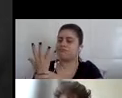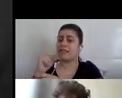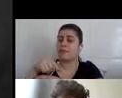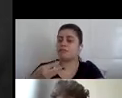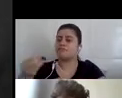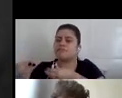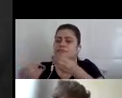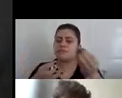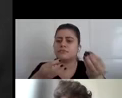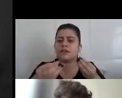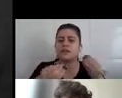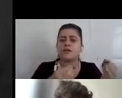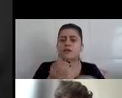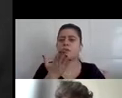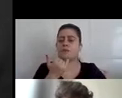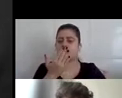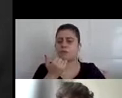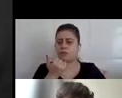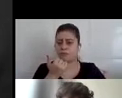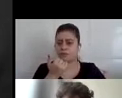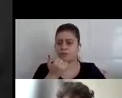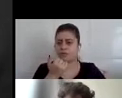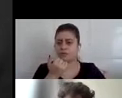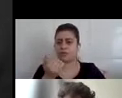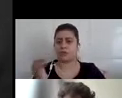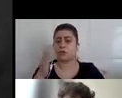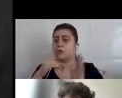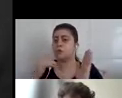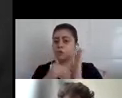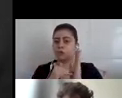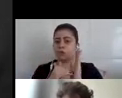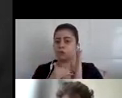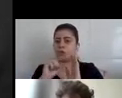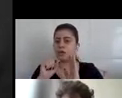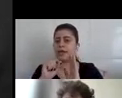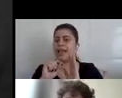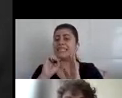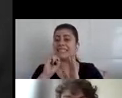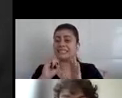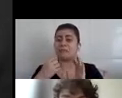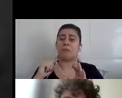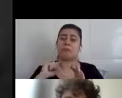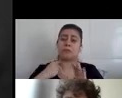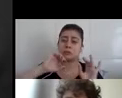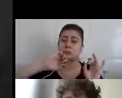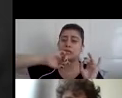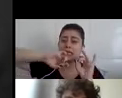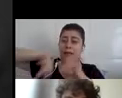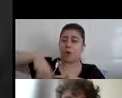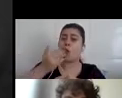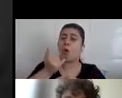to prevent food waste. So the idea is to provide a common